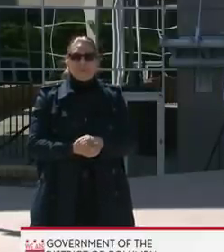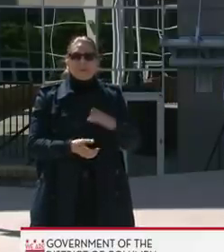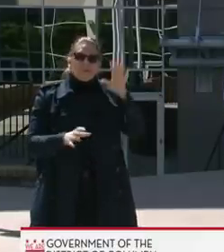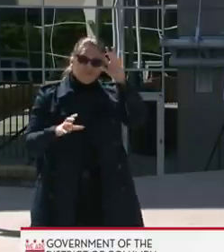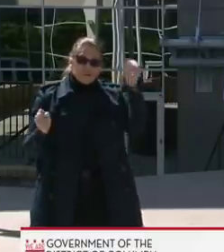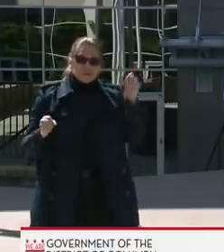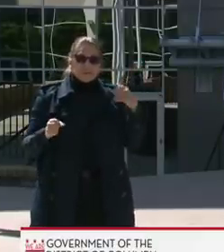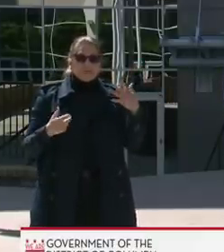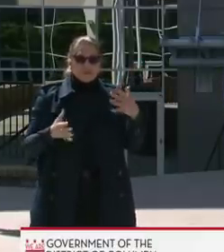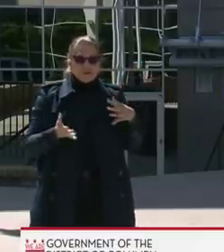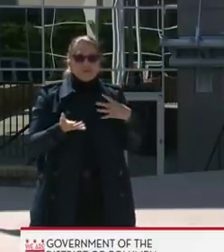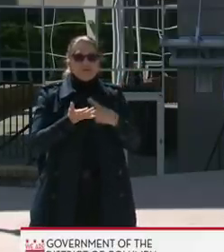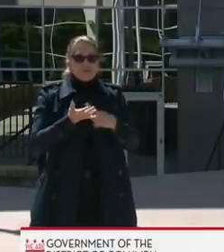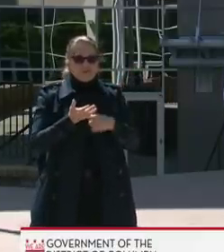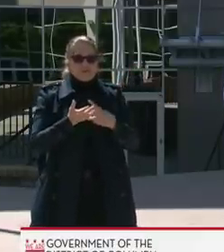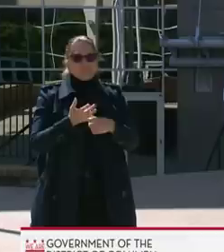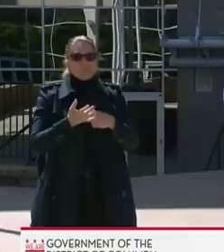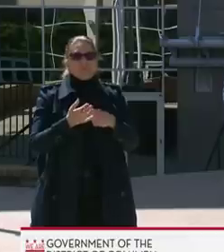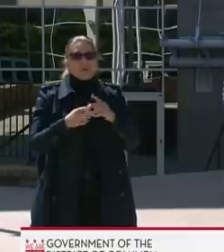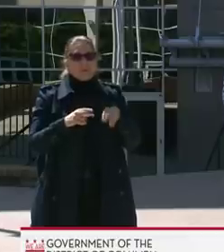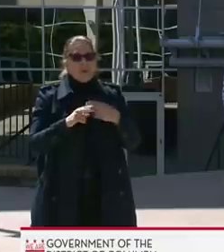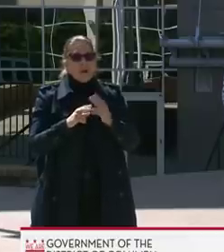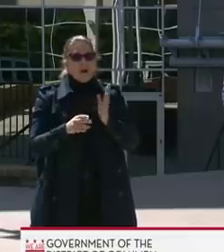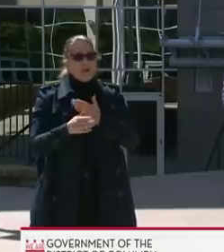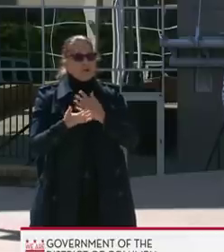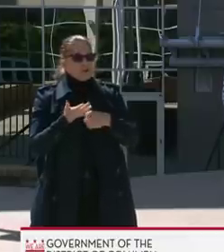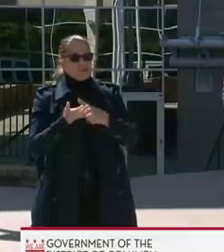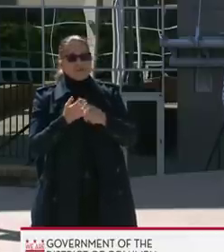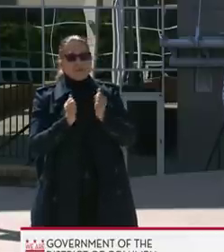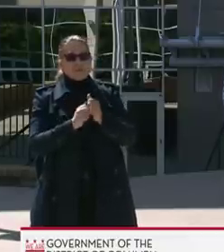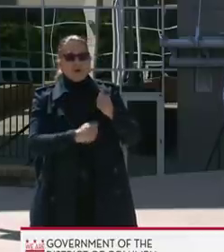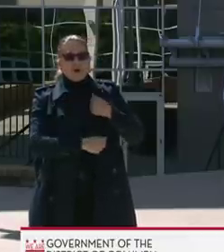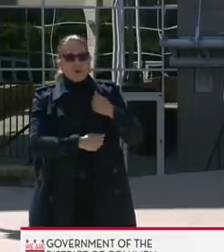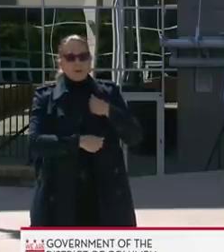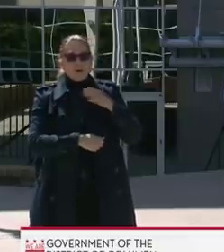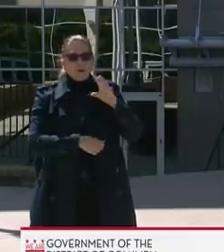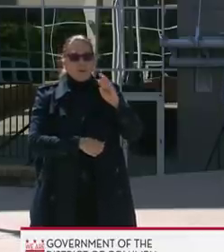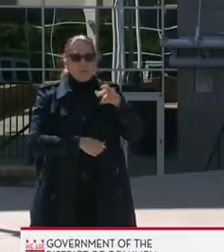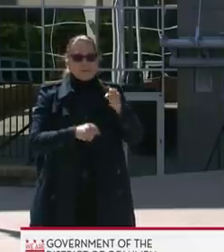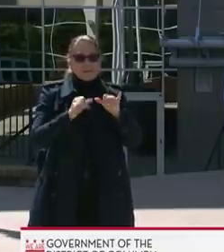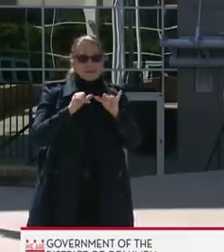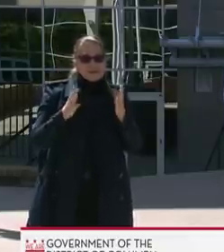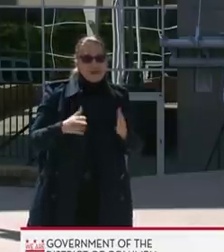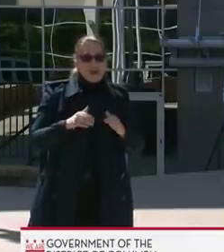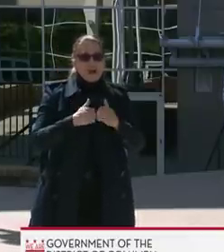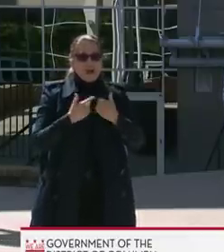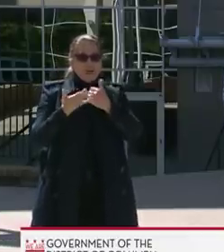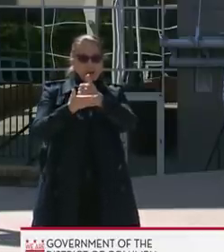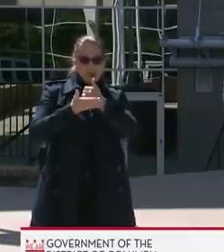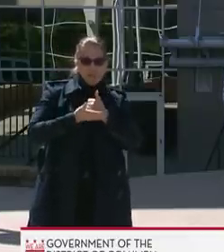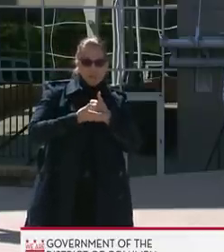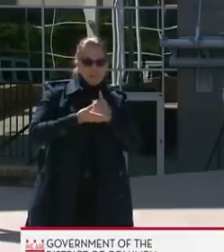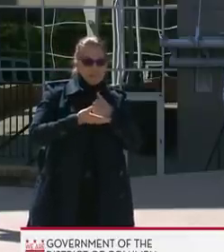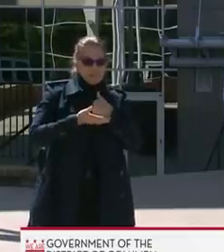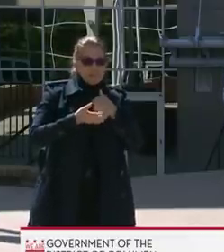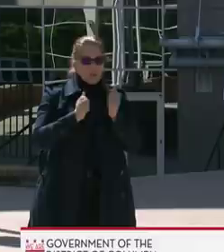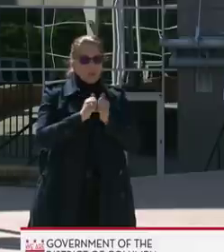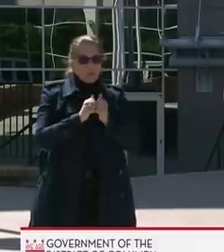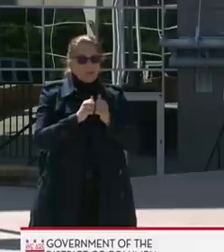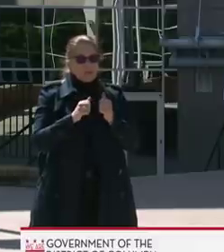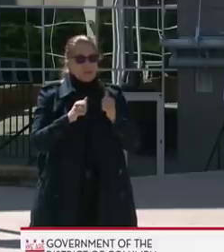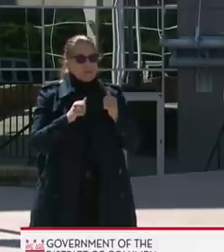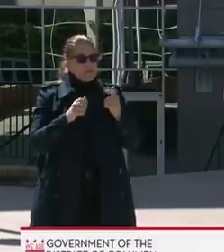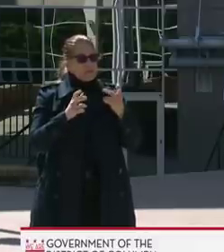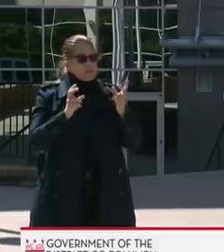of Engineers and how they will assist us with our medical surge capacity. Something definite